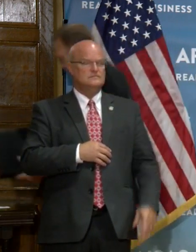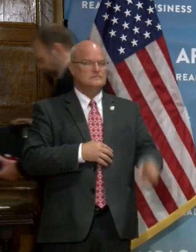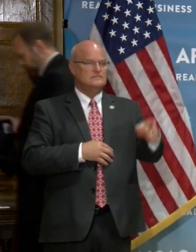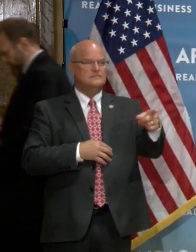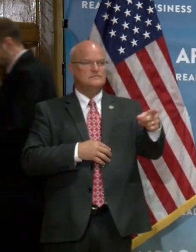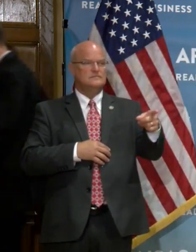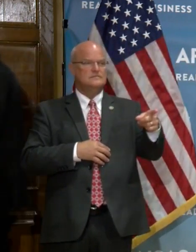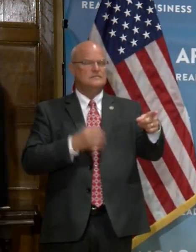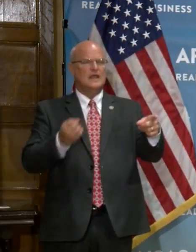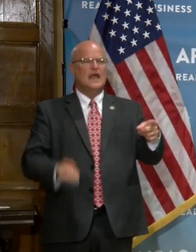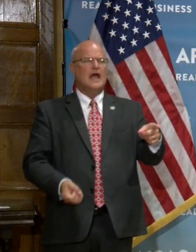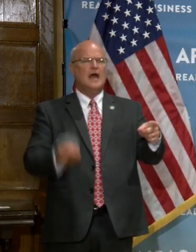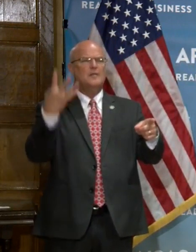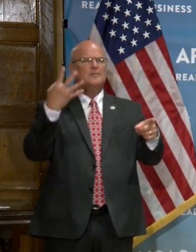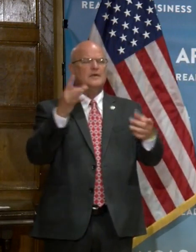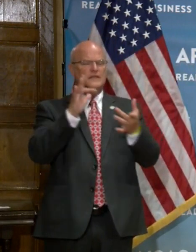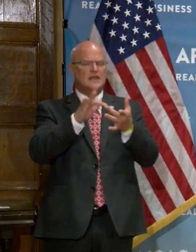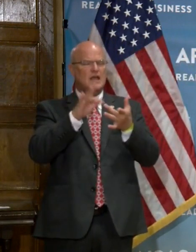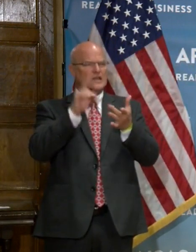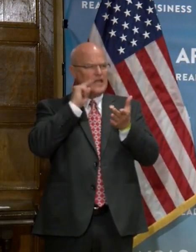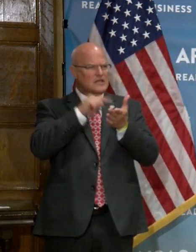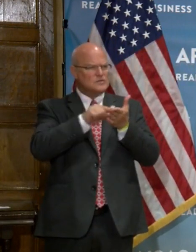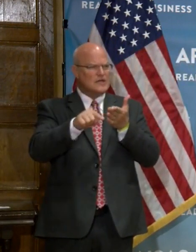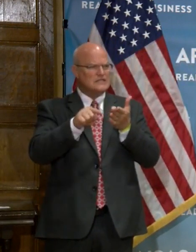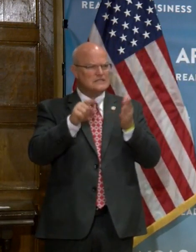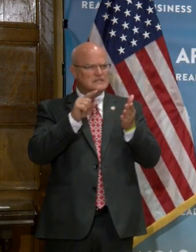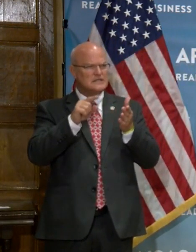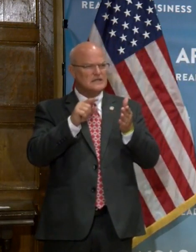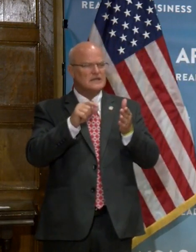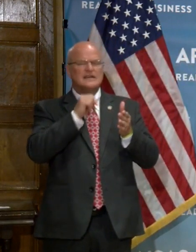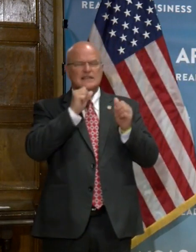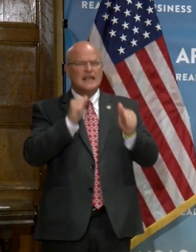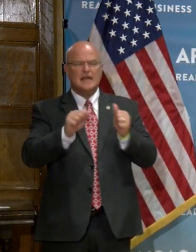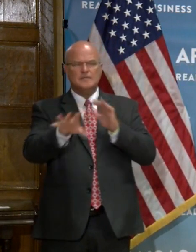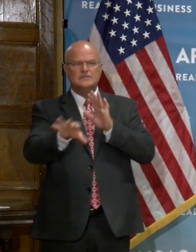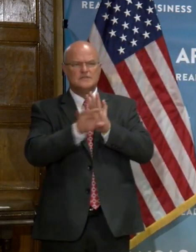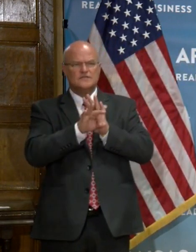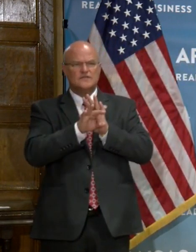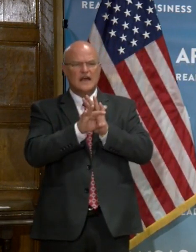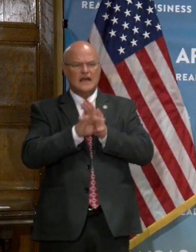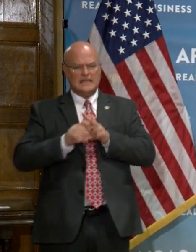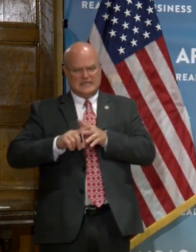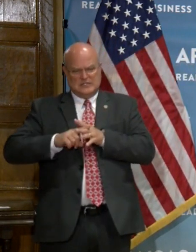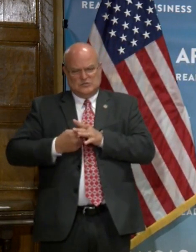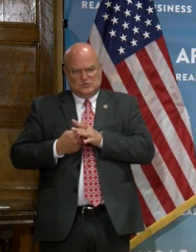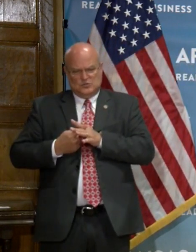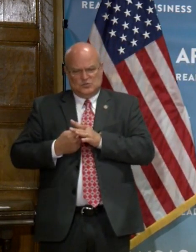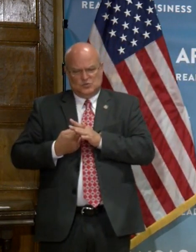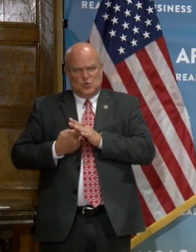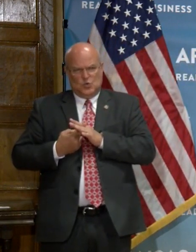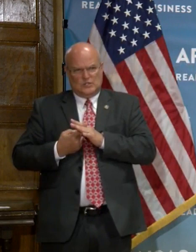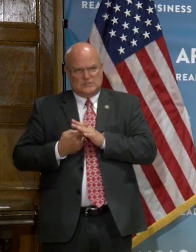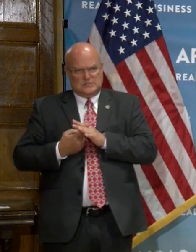Alex? How many of the contact tracing investigations are unable to find a source?